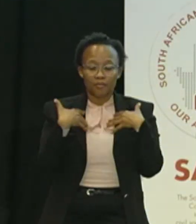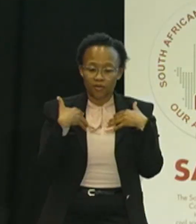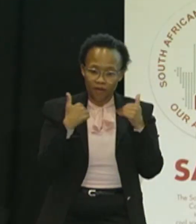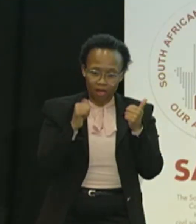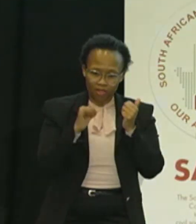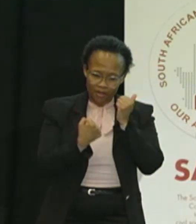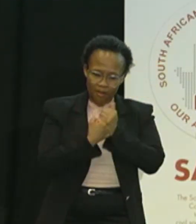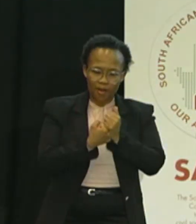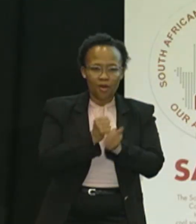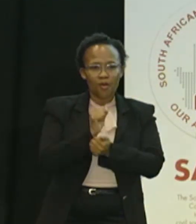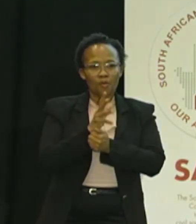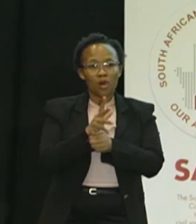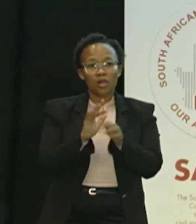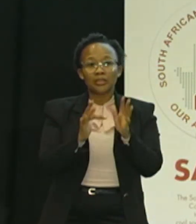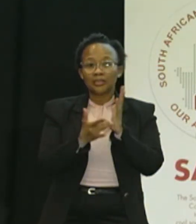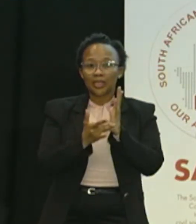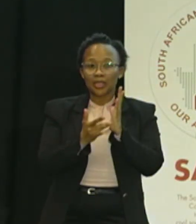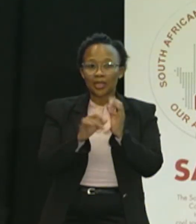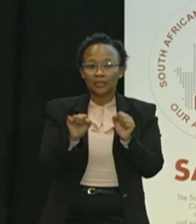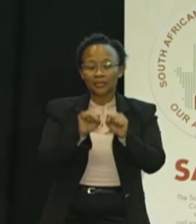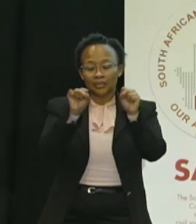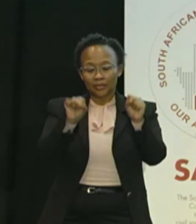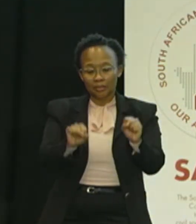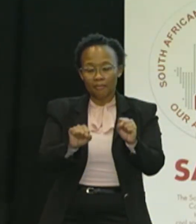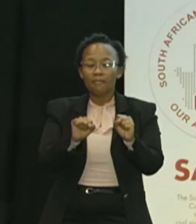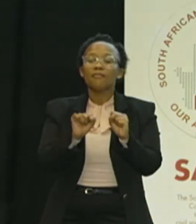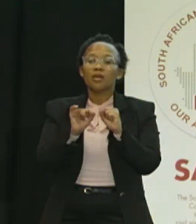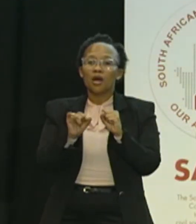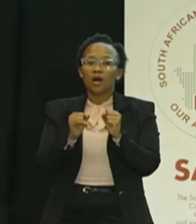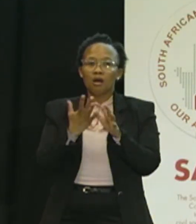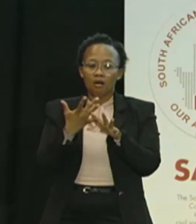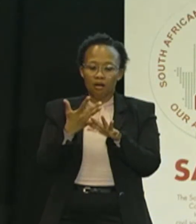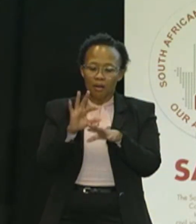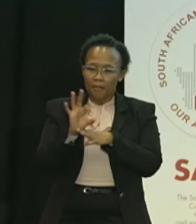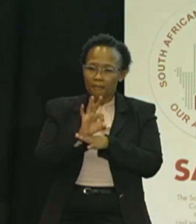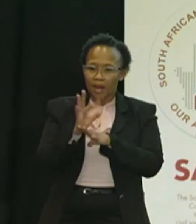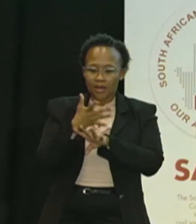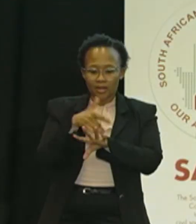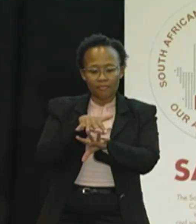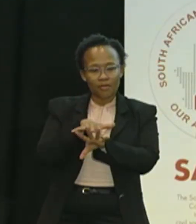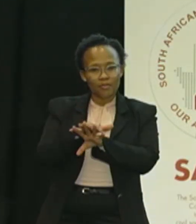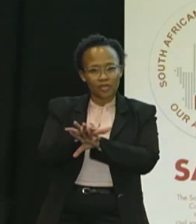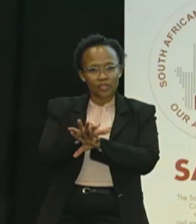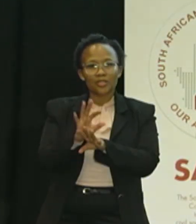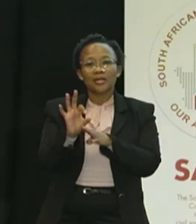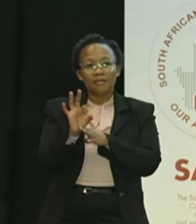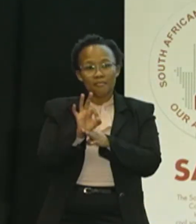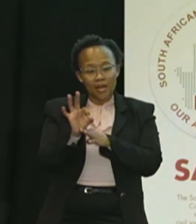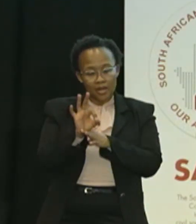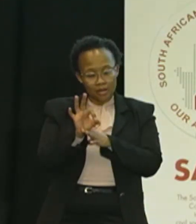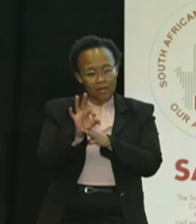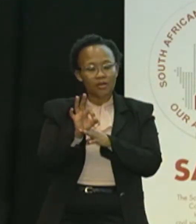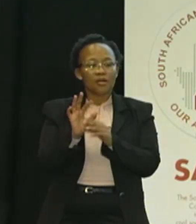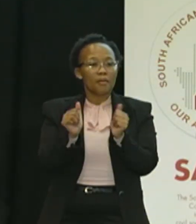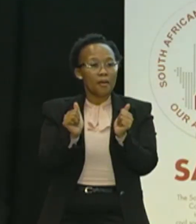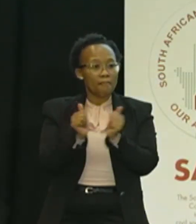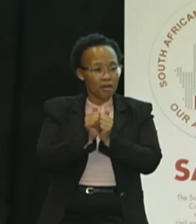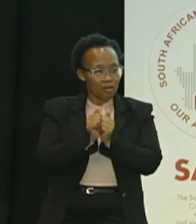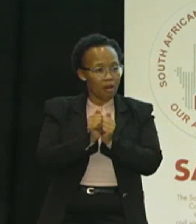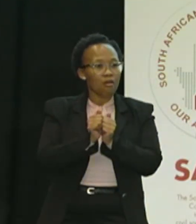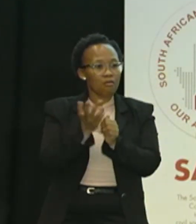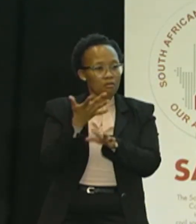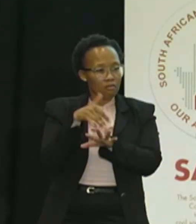assistance, our implementing plans and our implementing partners' expertise will help develop